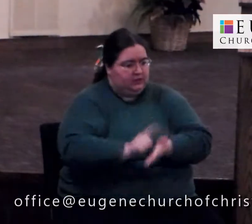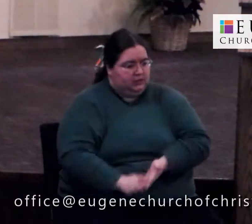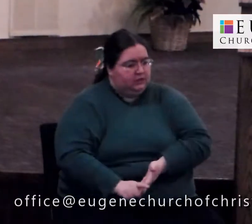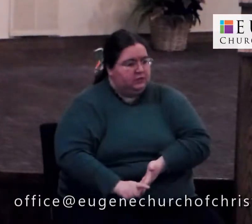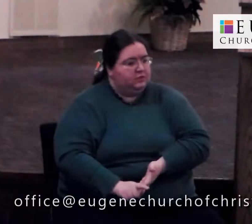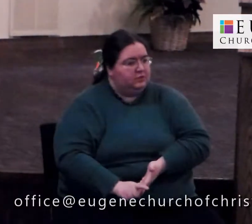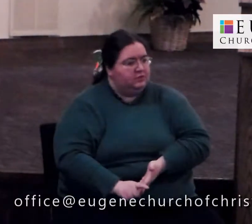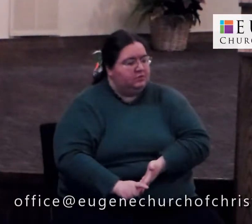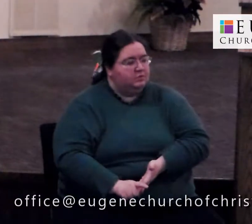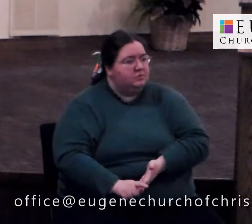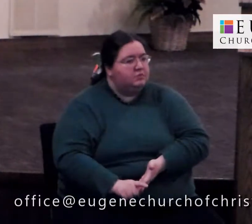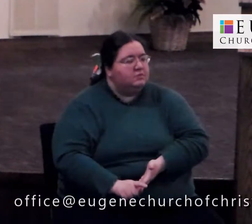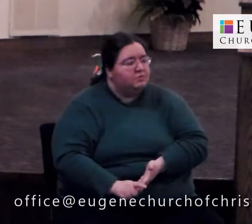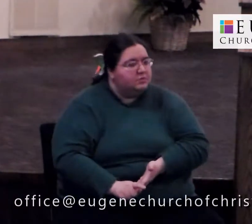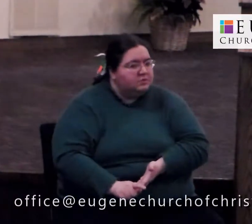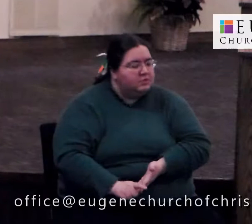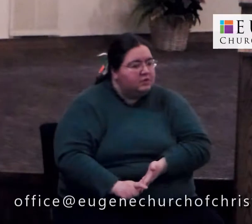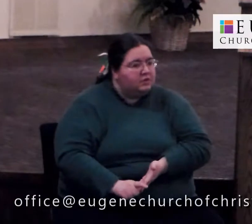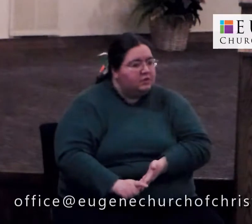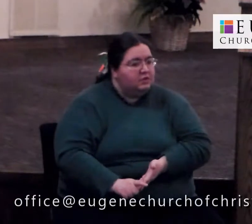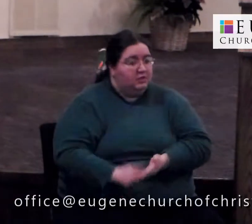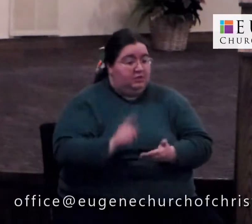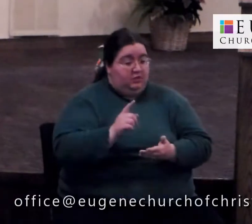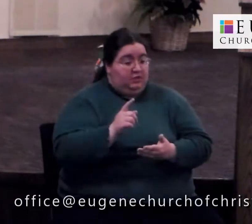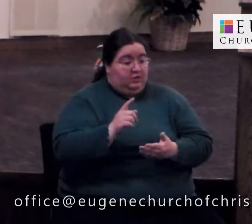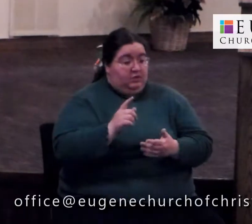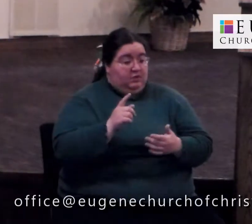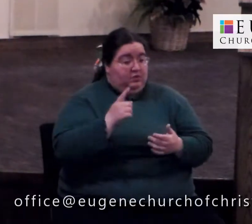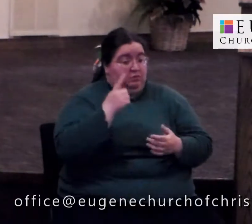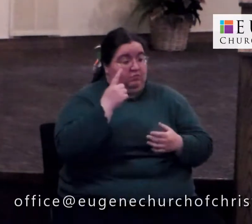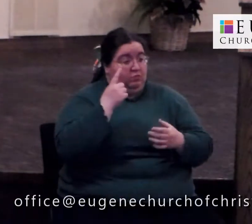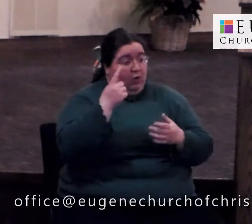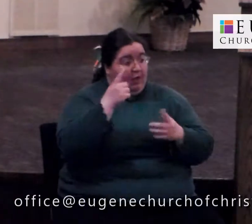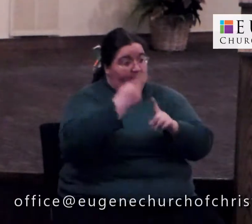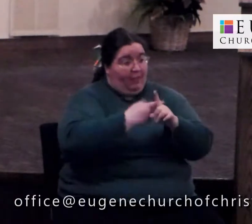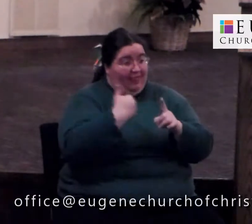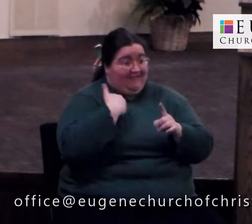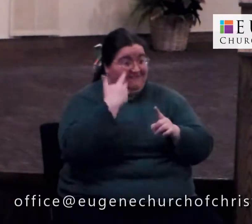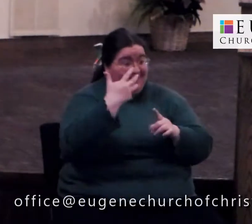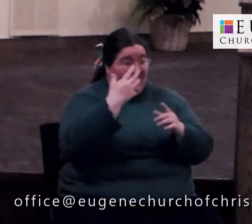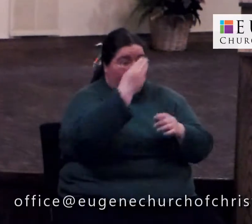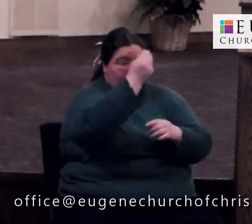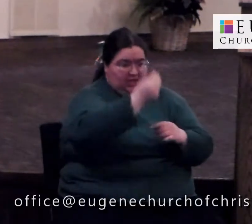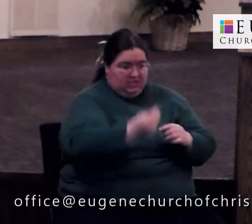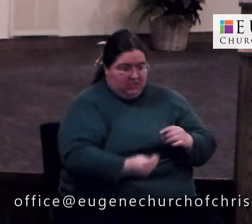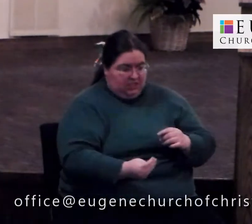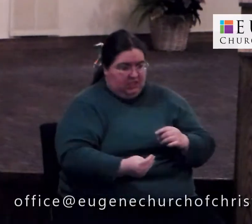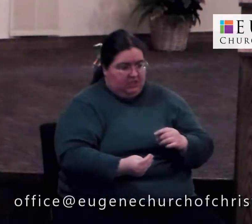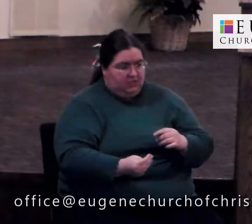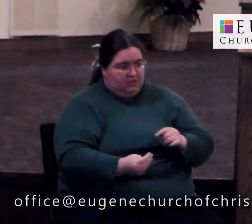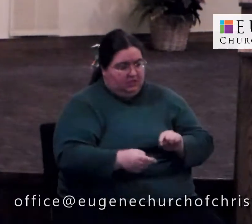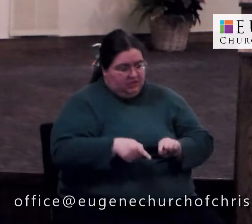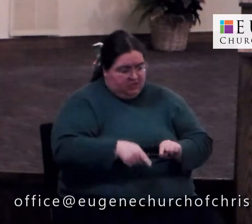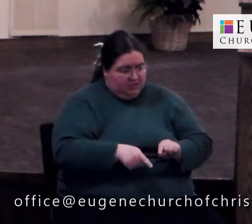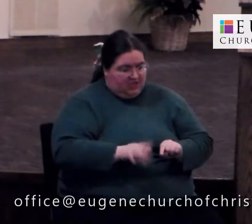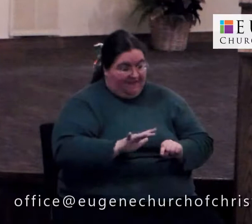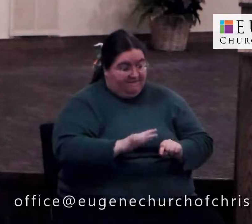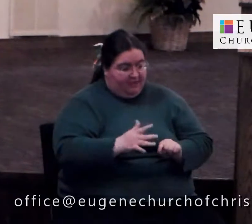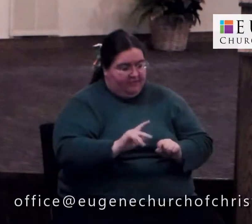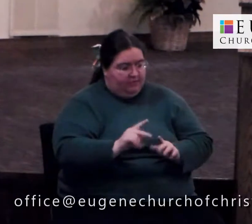days mixed up. When we have a fifth Monday of the month roll around, we have our elders and ministers meeting on Monday. We pull out a list of all